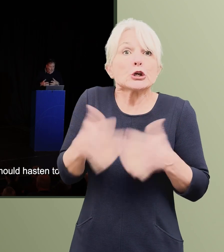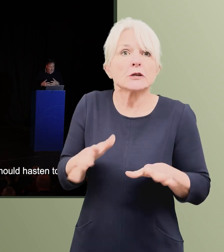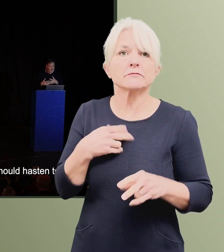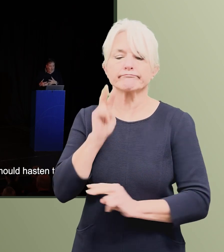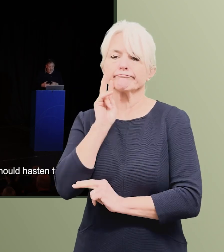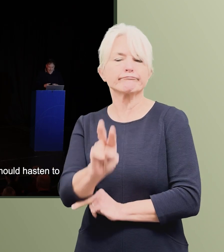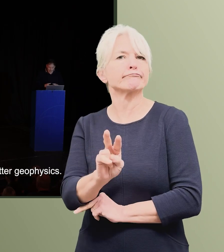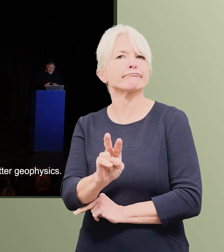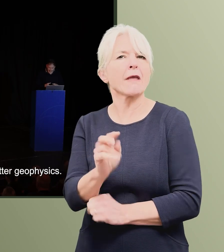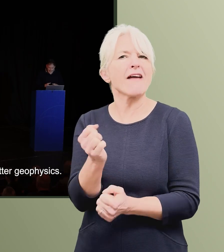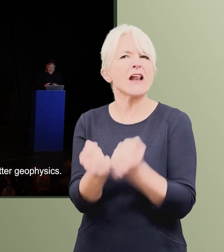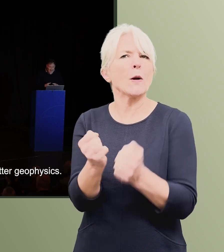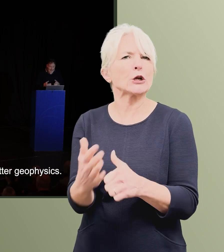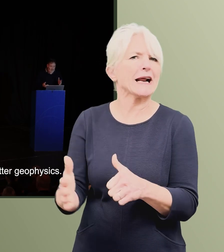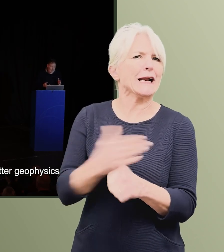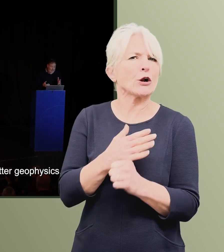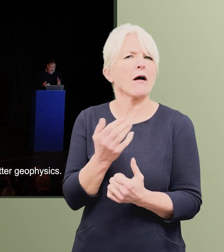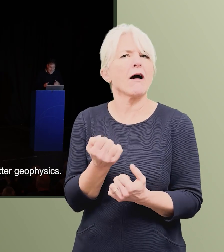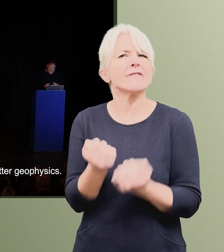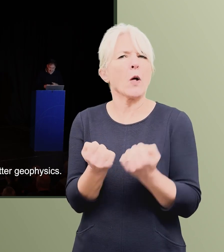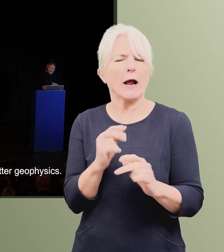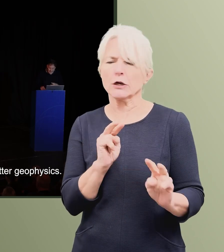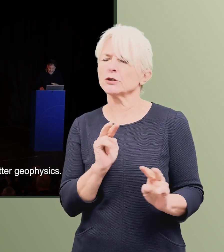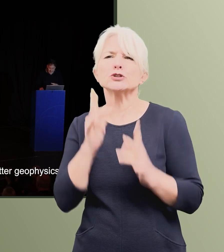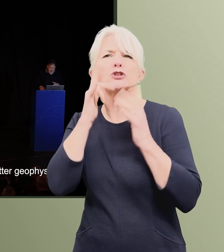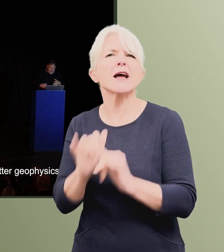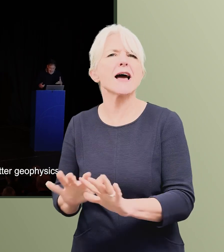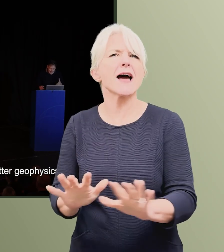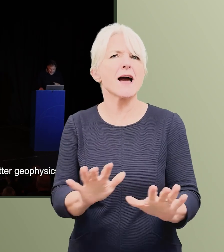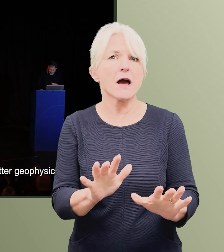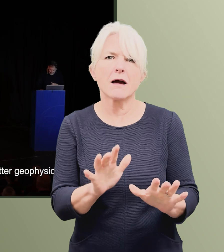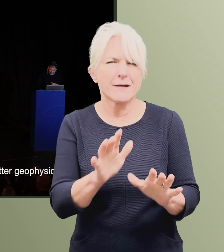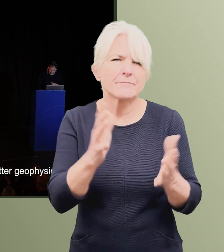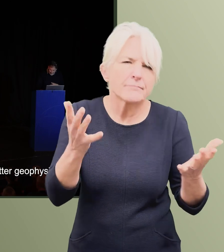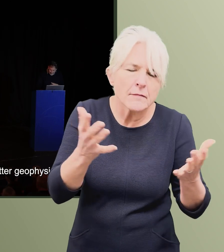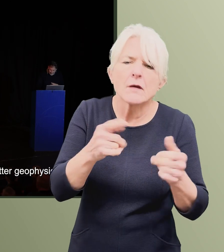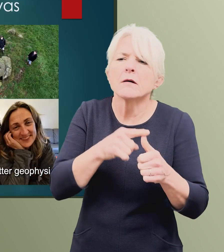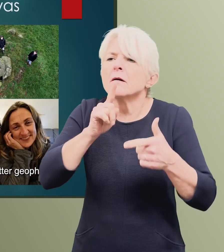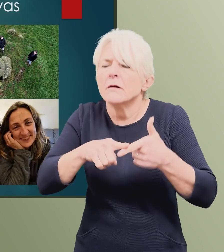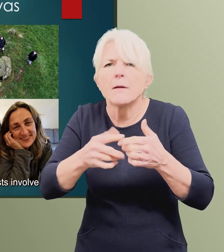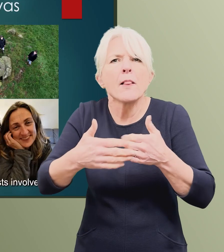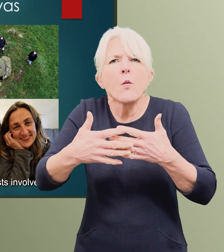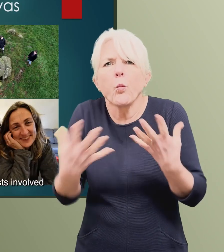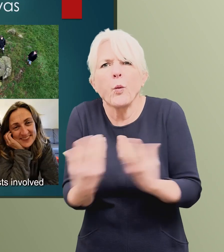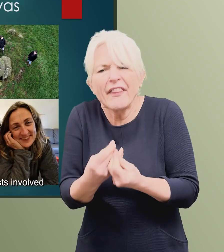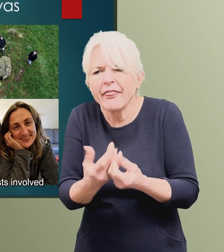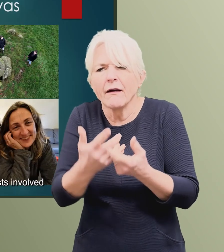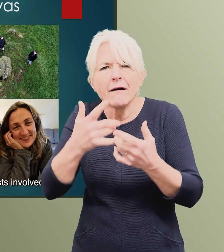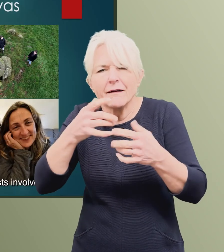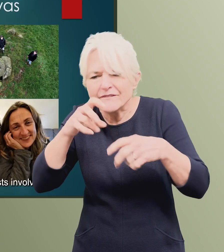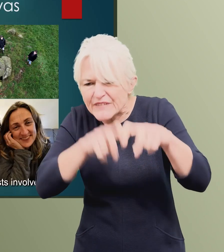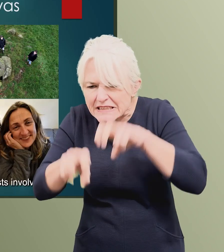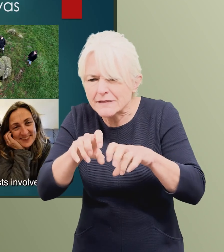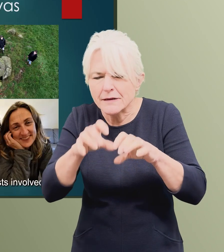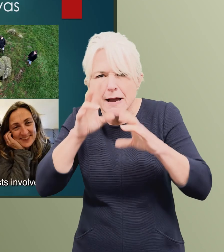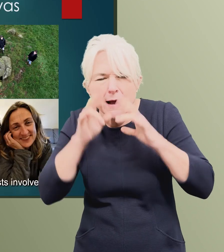is a lot more to do on there, and I think probably maybe even better geophysics. But anyway, without further ado, and as I said to you before, that the